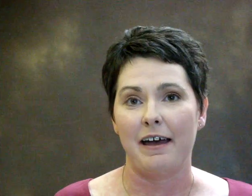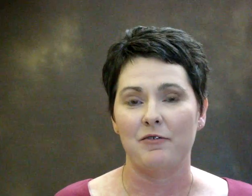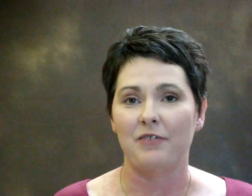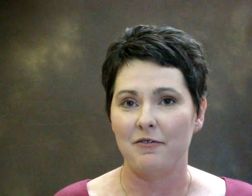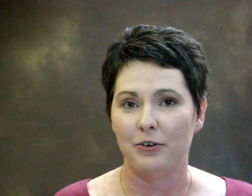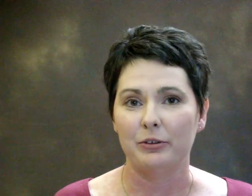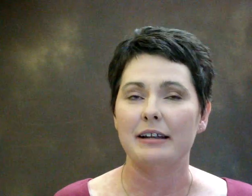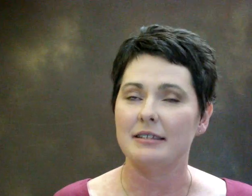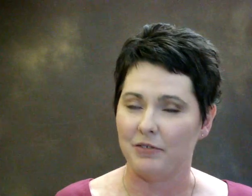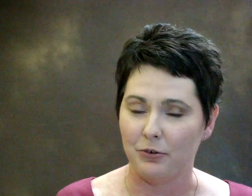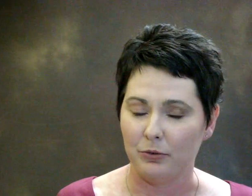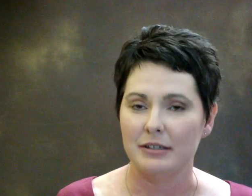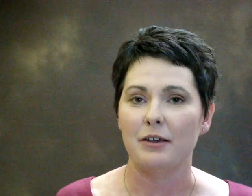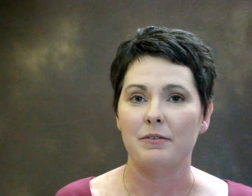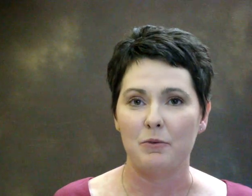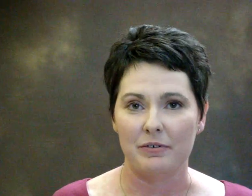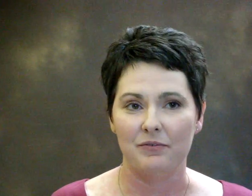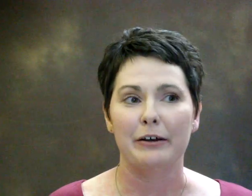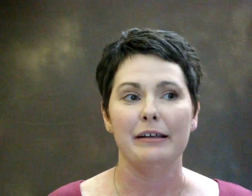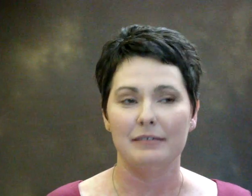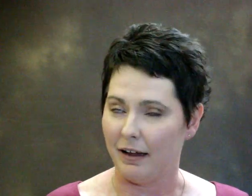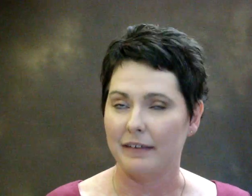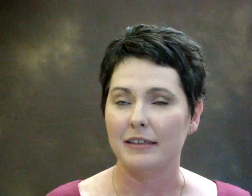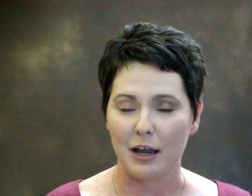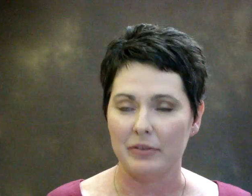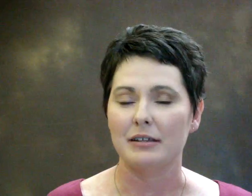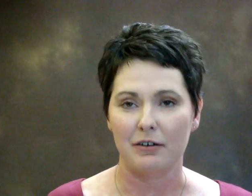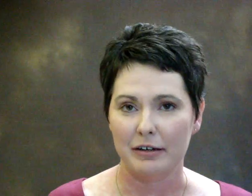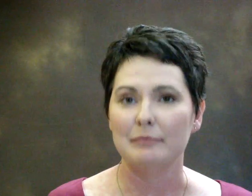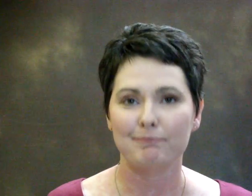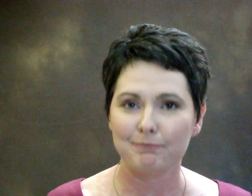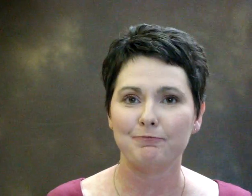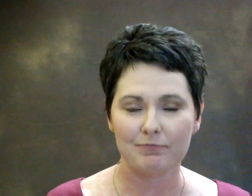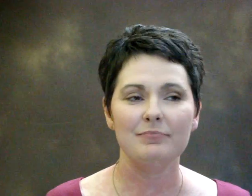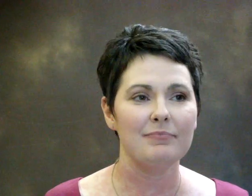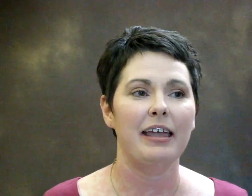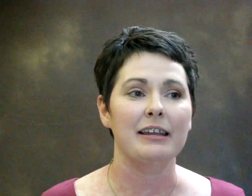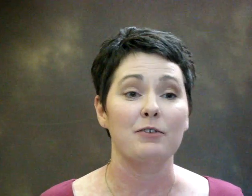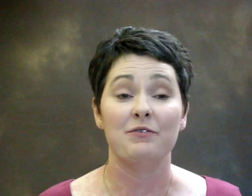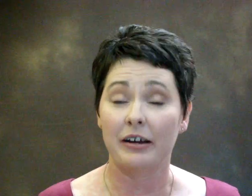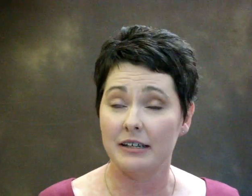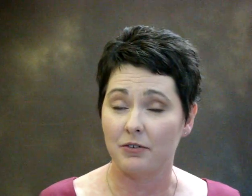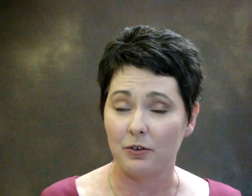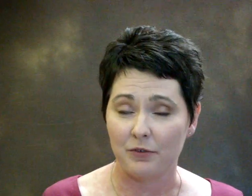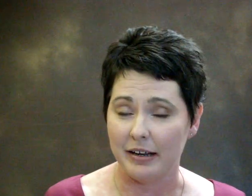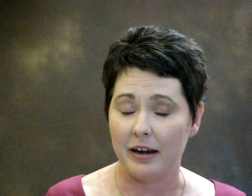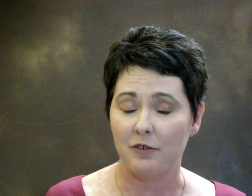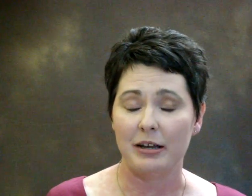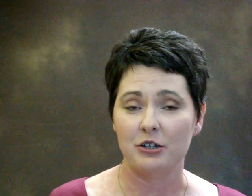a 5-year-old and a 7-year-old. Okay. So they were very young at the time when this started. And it was very difficult for me to care for my